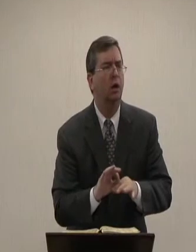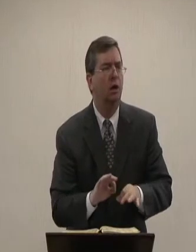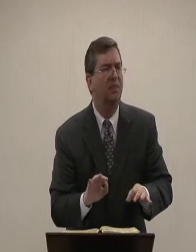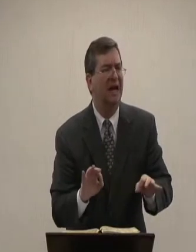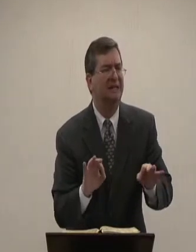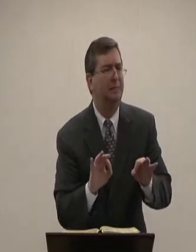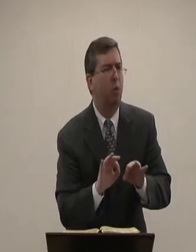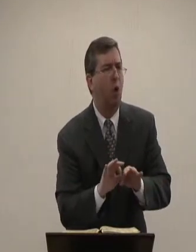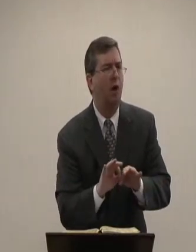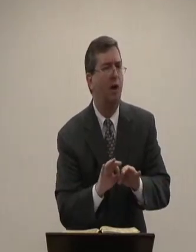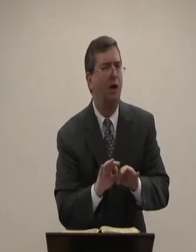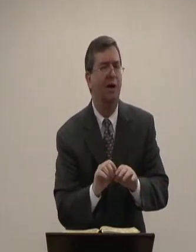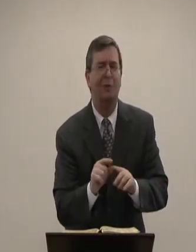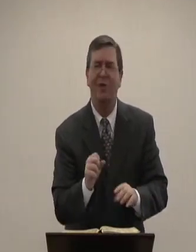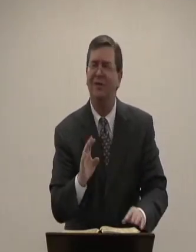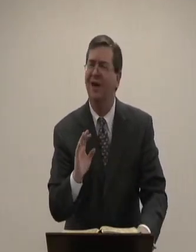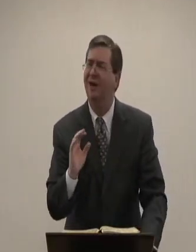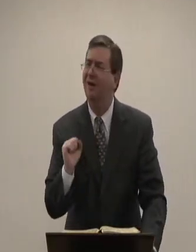And that is important.